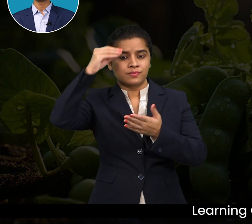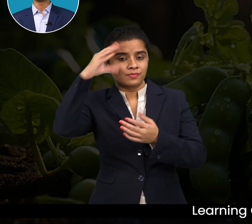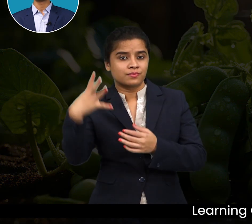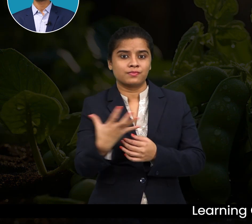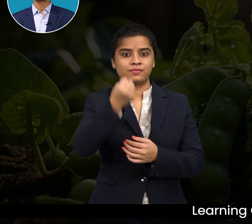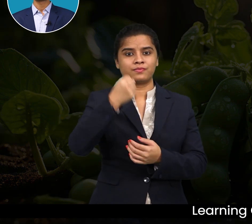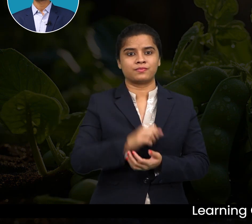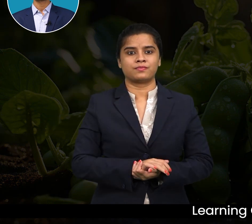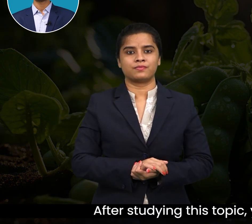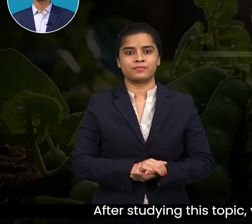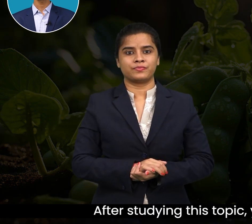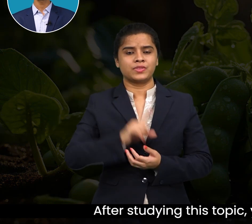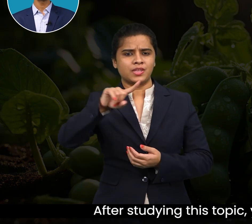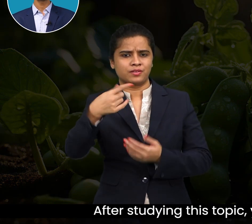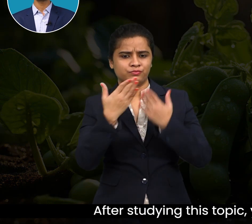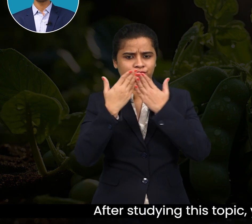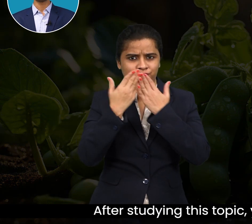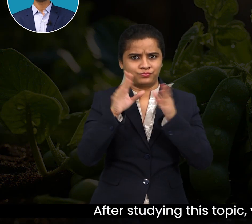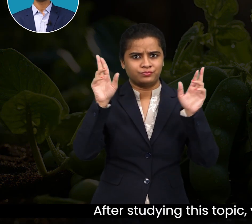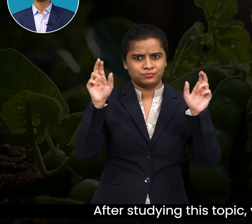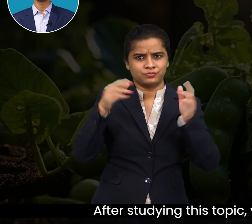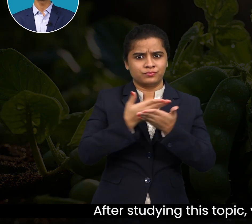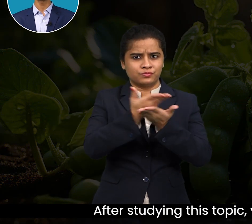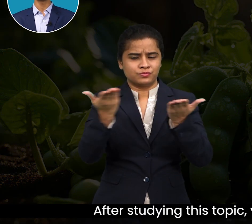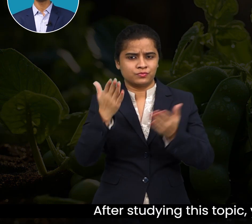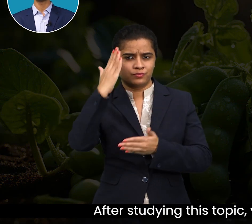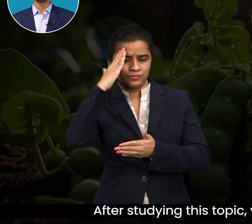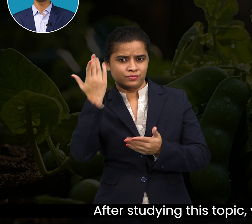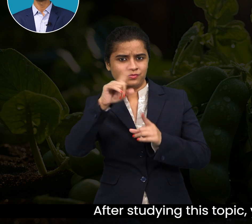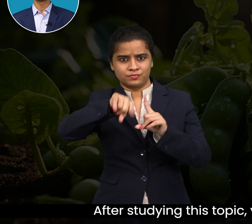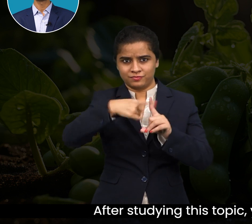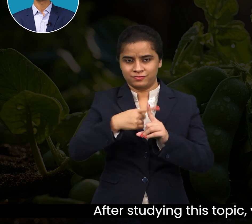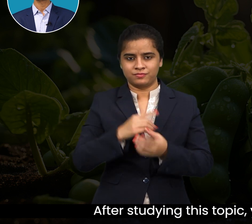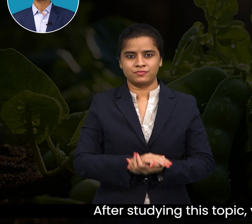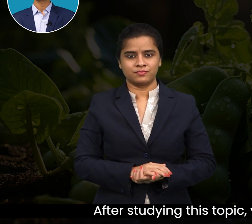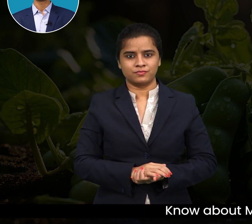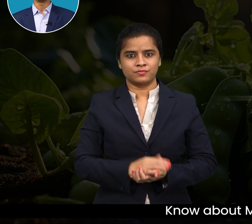Learning outcomes. After studying this topic, you will be know about